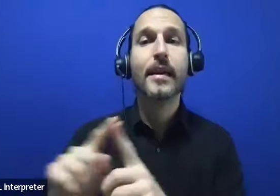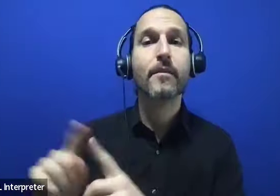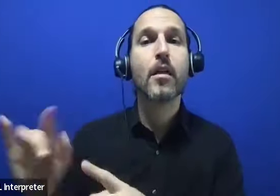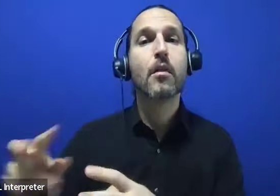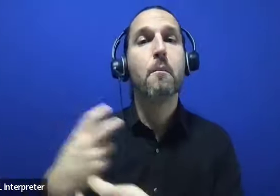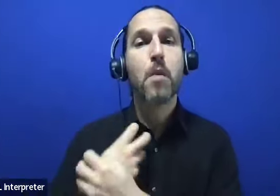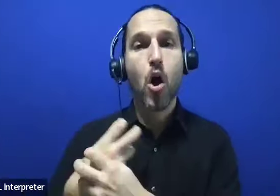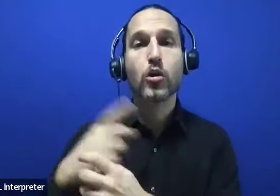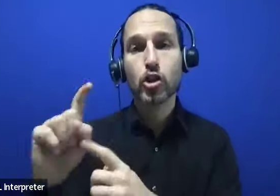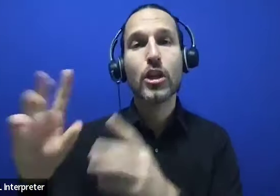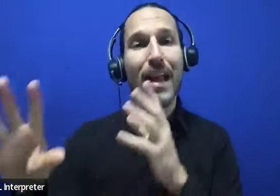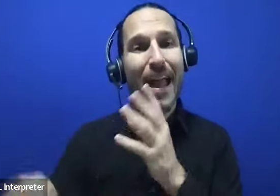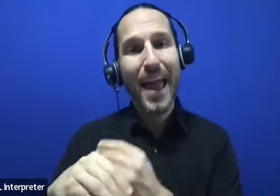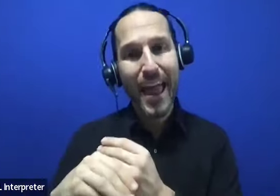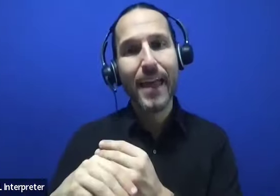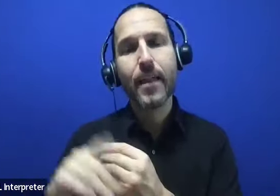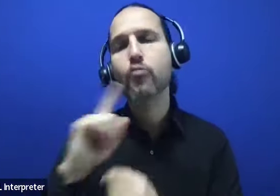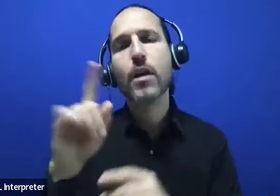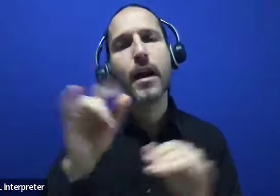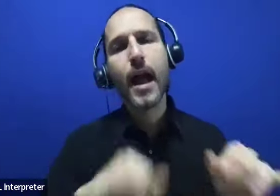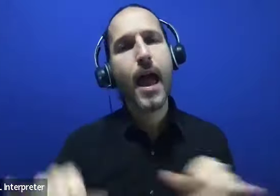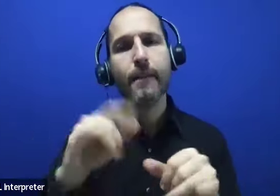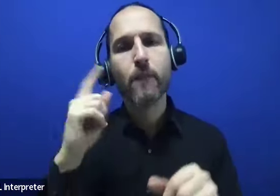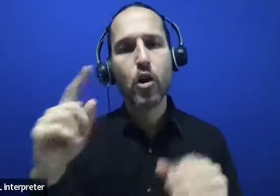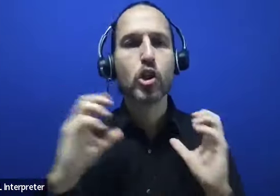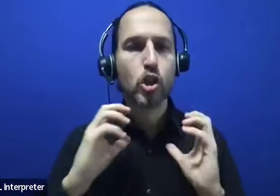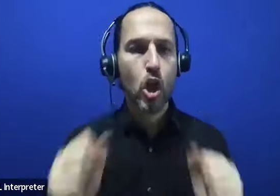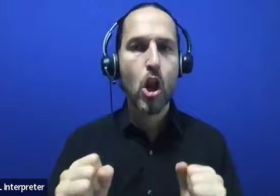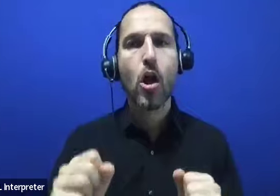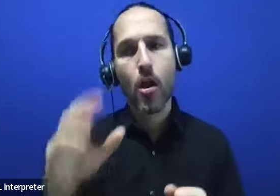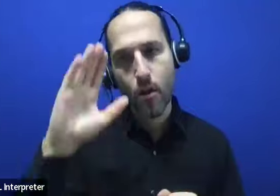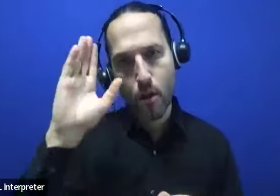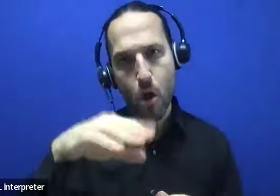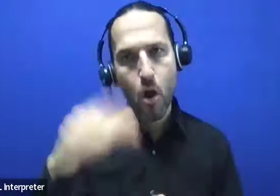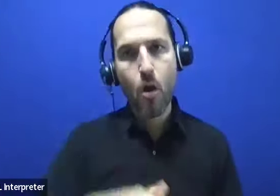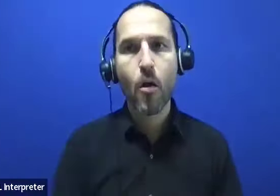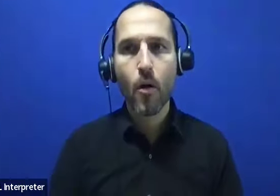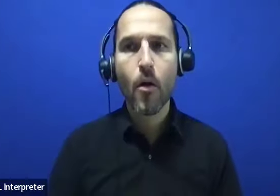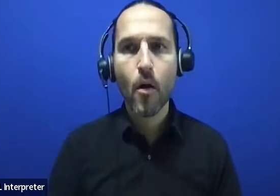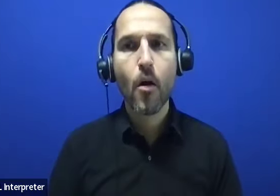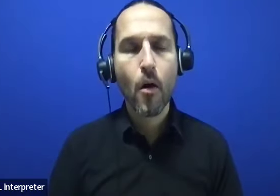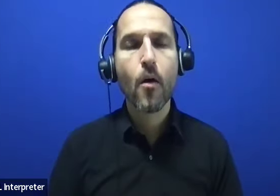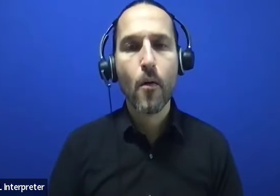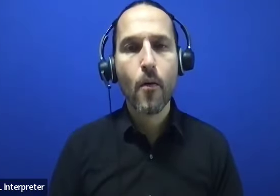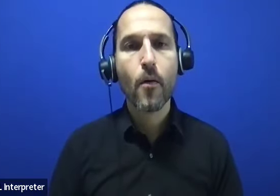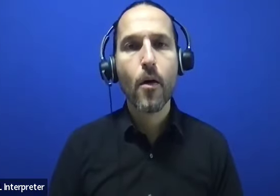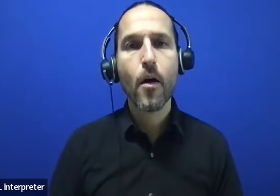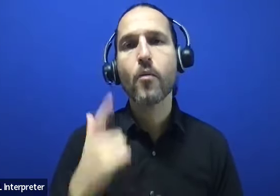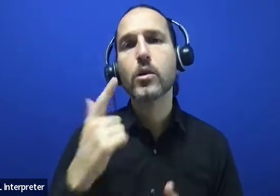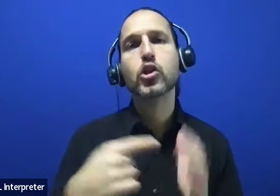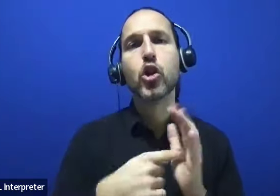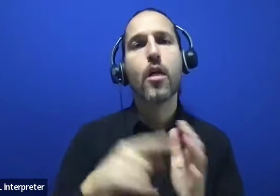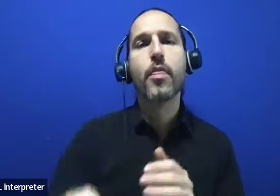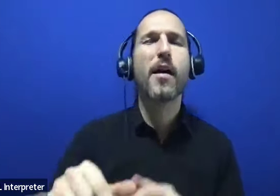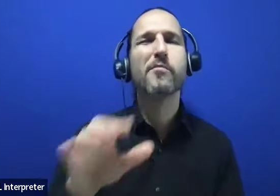major criteria? It is so common in charge. I hesitate to give a perfect percentage,